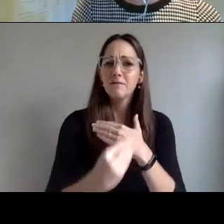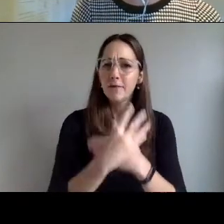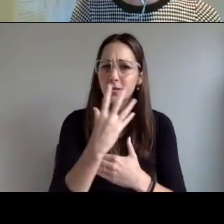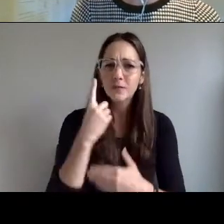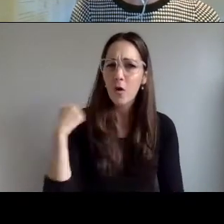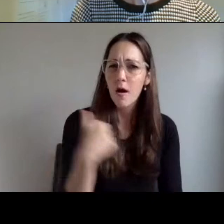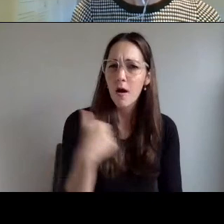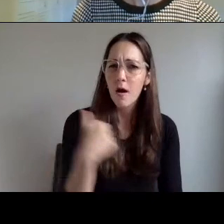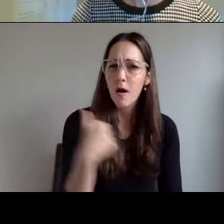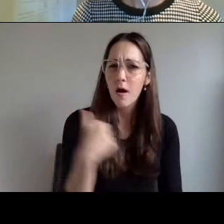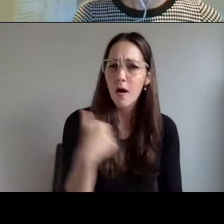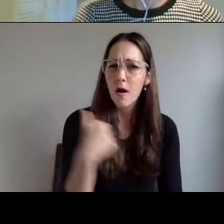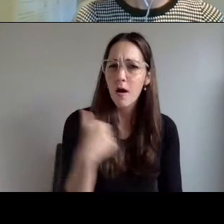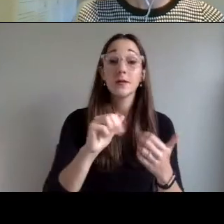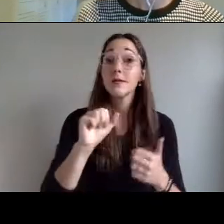communities?